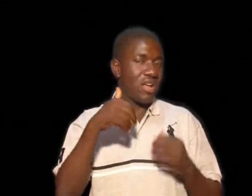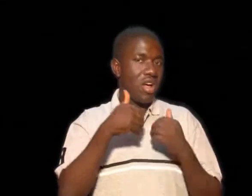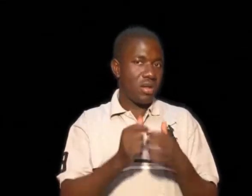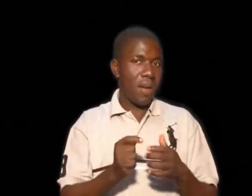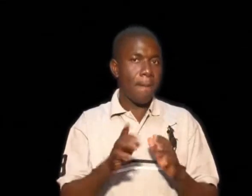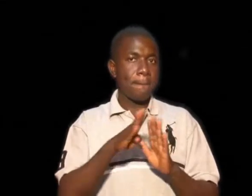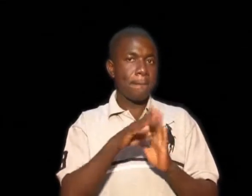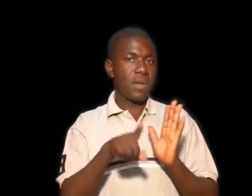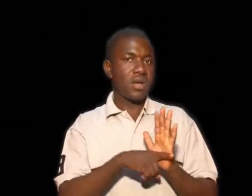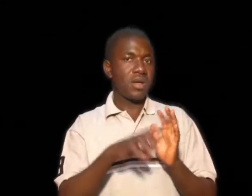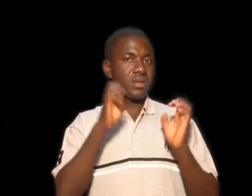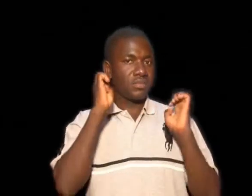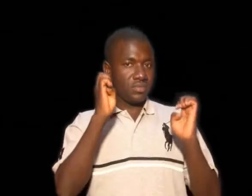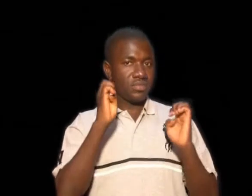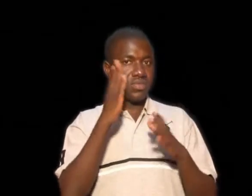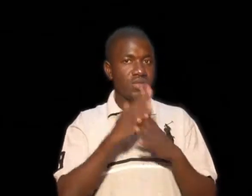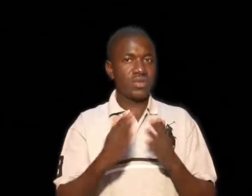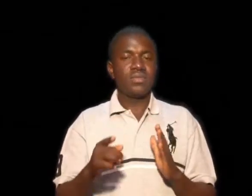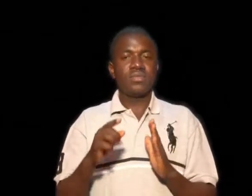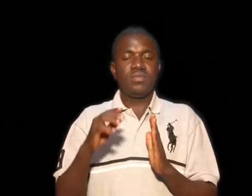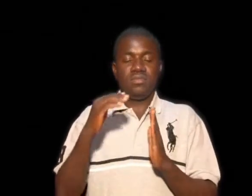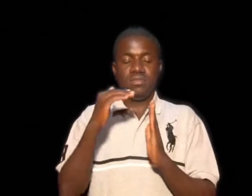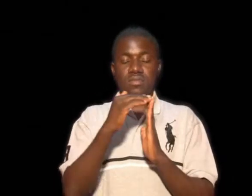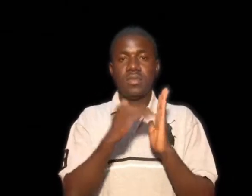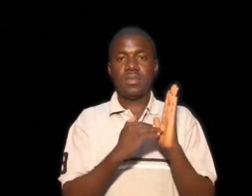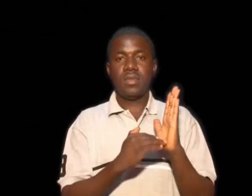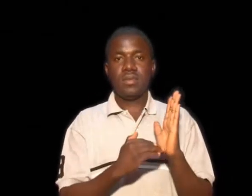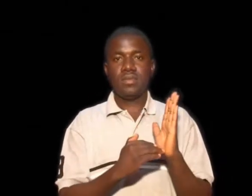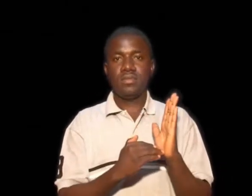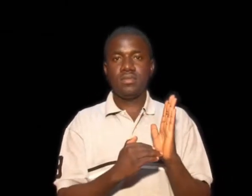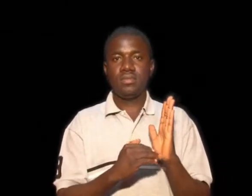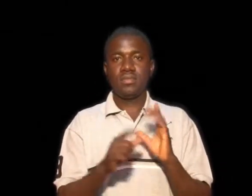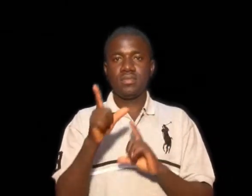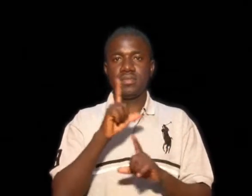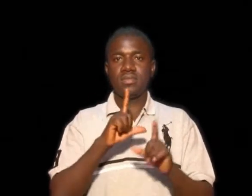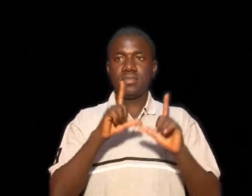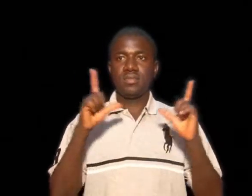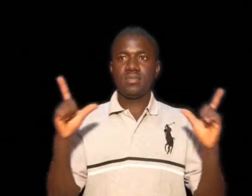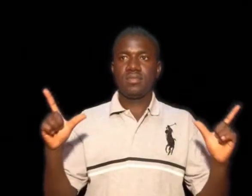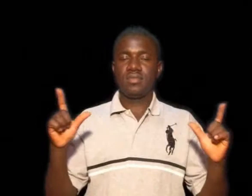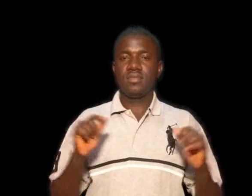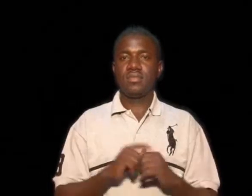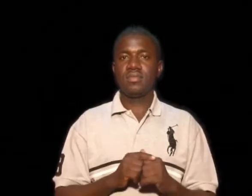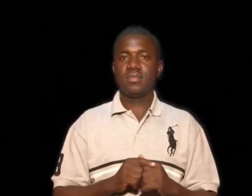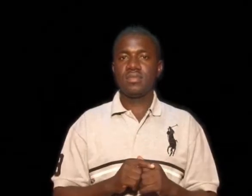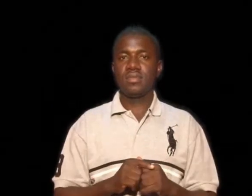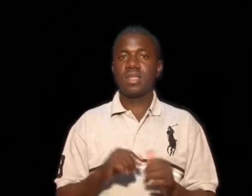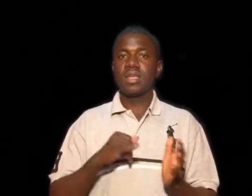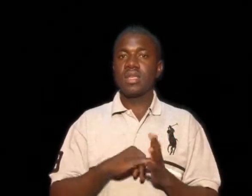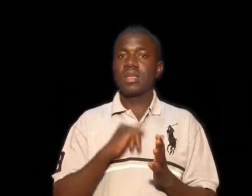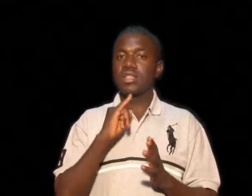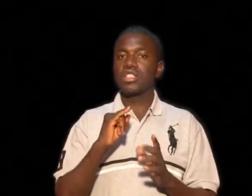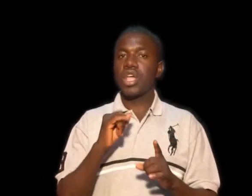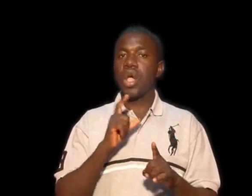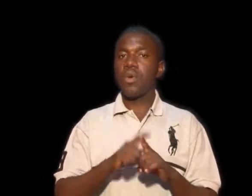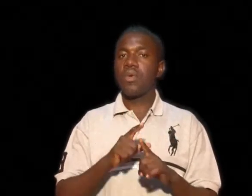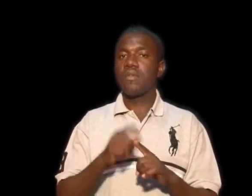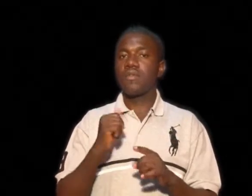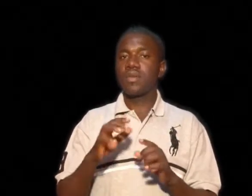and their education. Some are listed below. Sign language. A visual code for the English